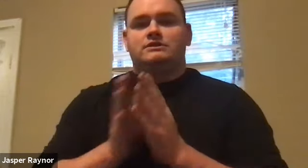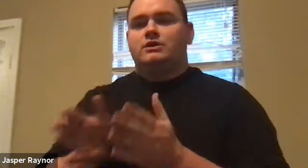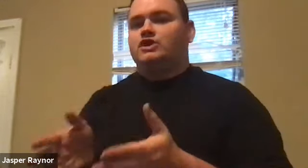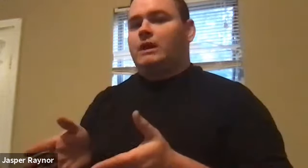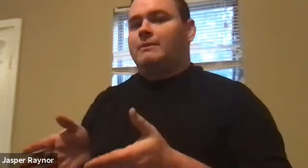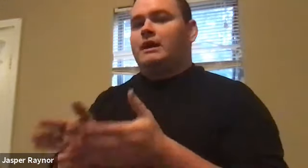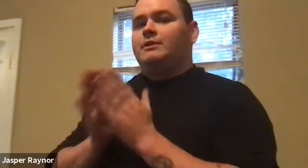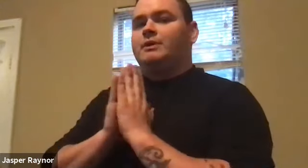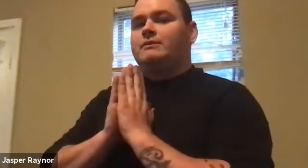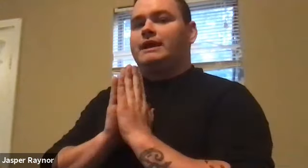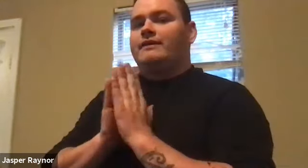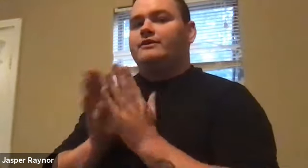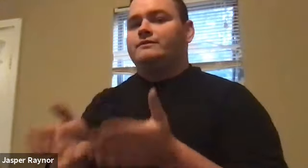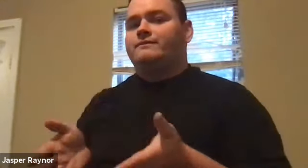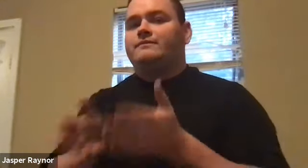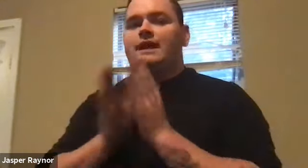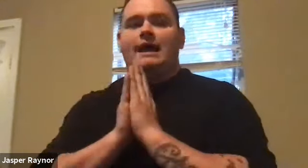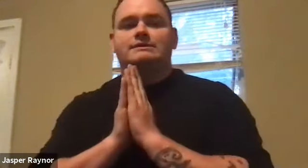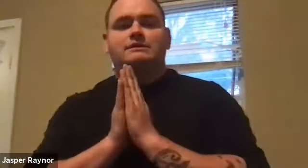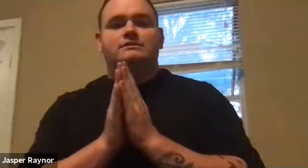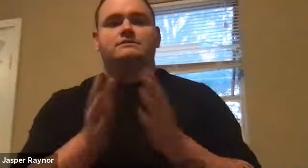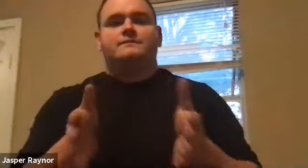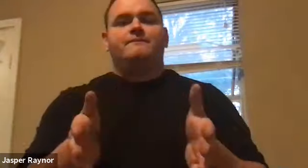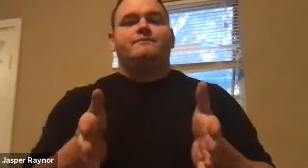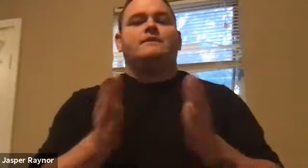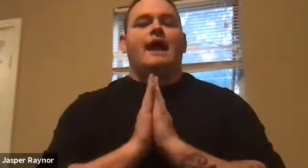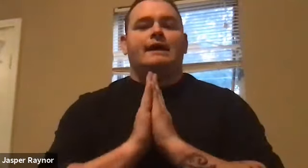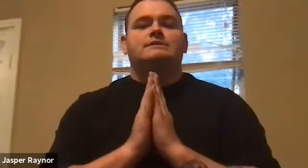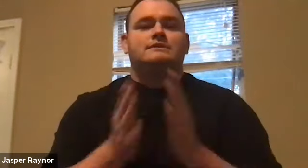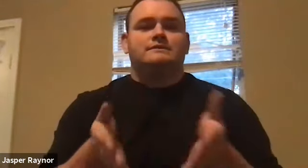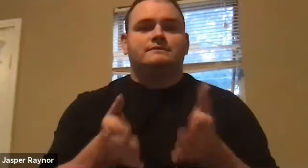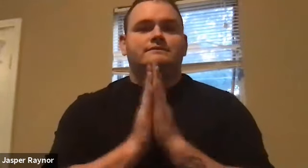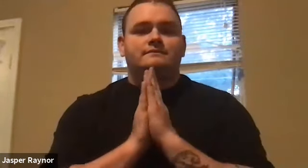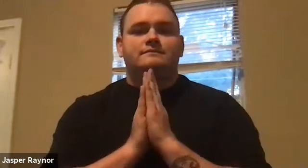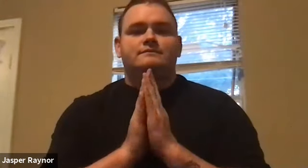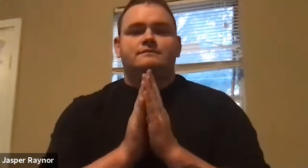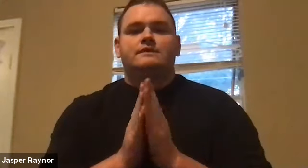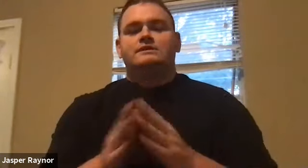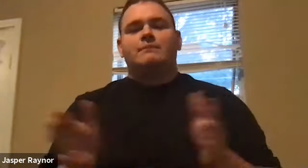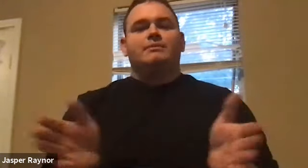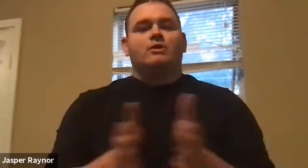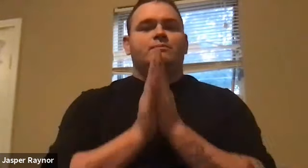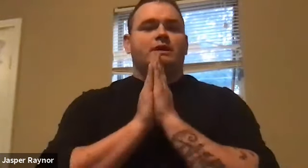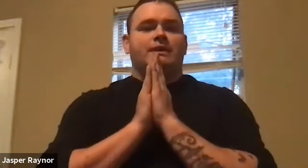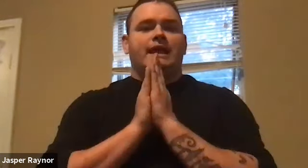So as you're coming up, you put them together. Ask. Ask. Some people put them together